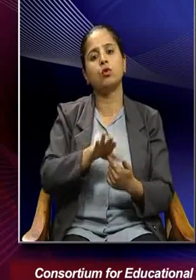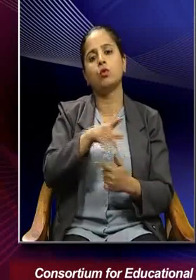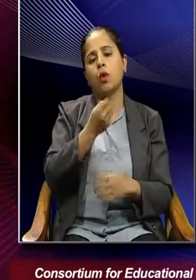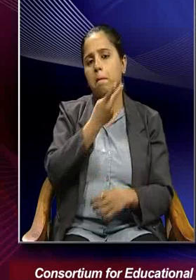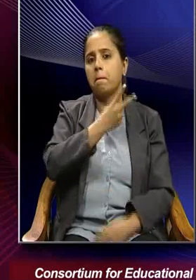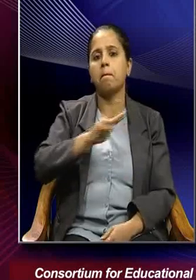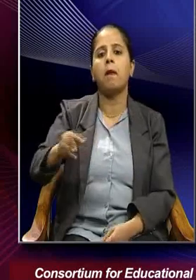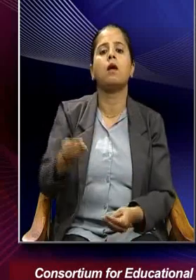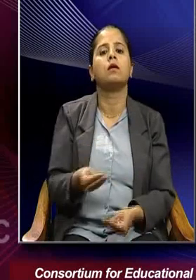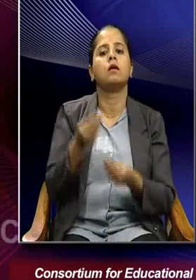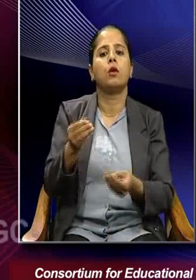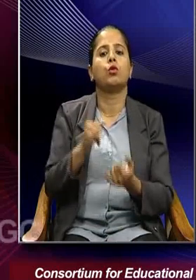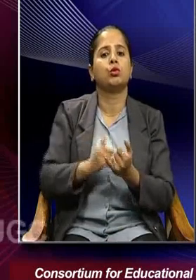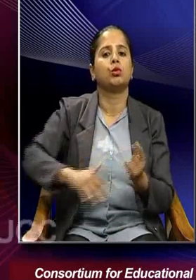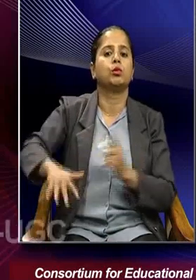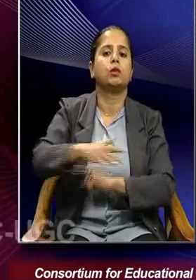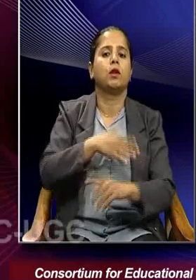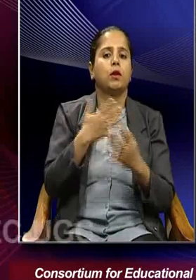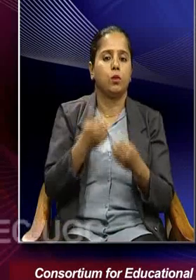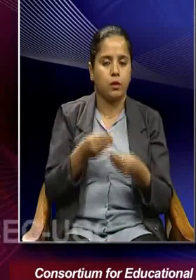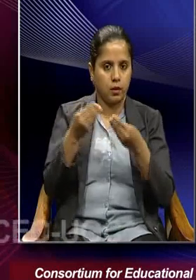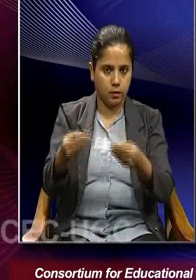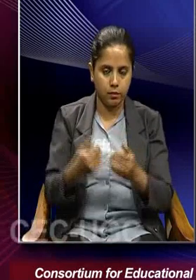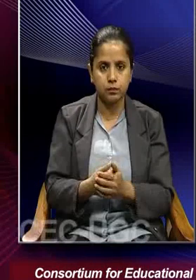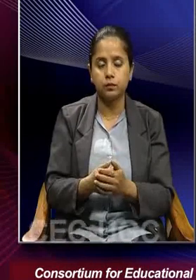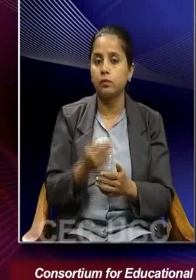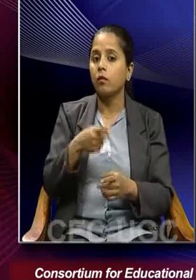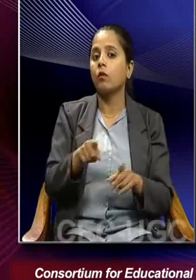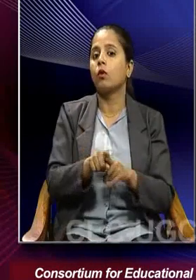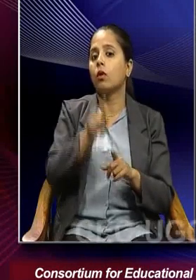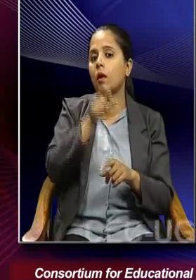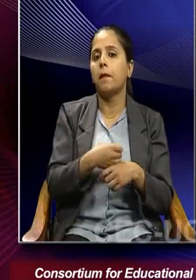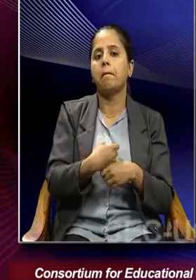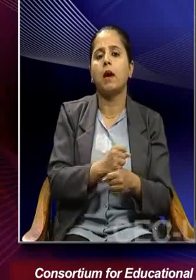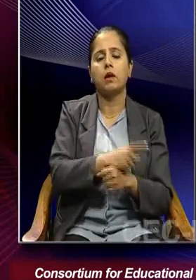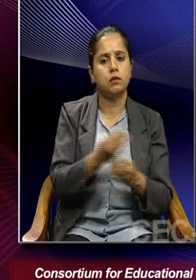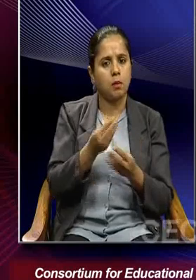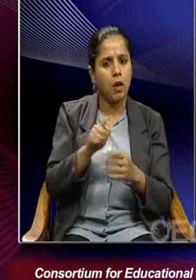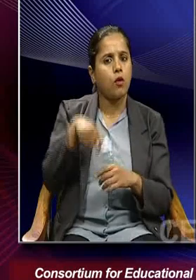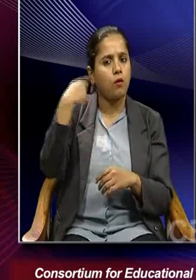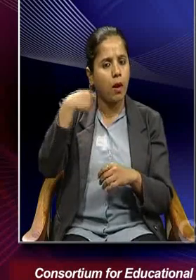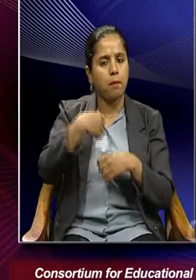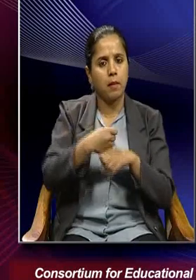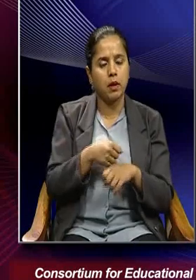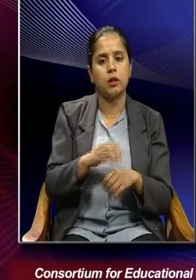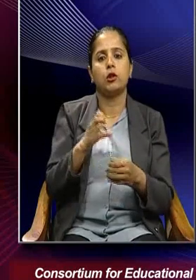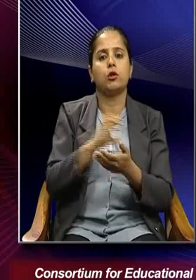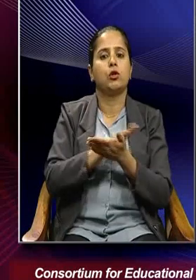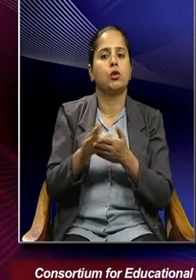back something to the society. Then he also made certain other films like Chahat